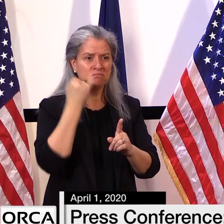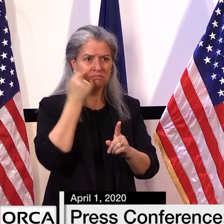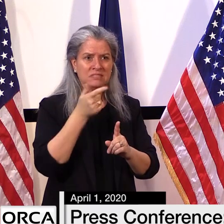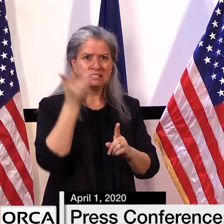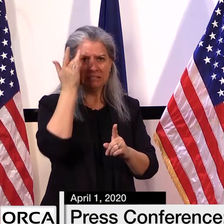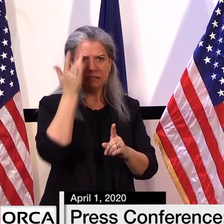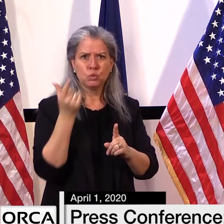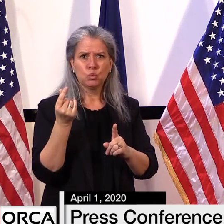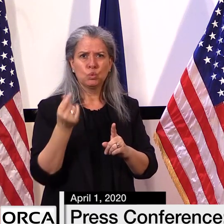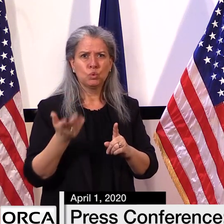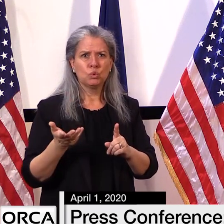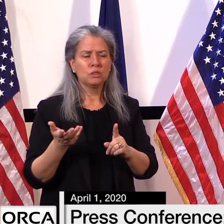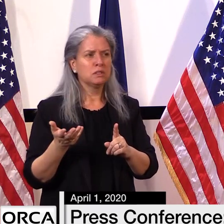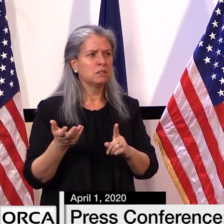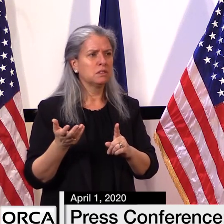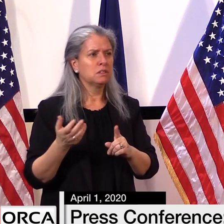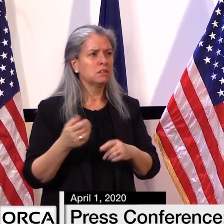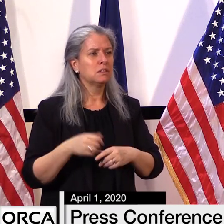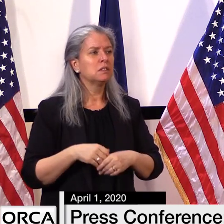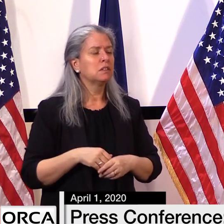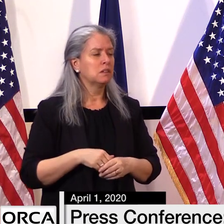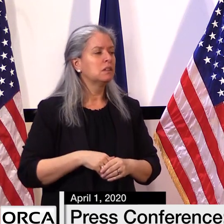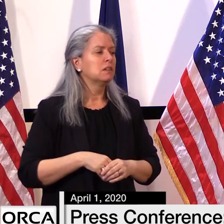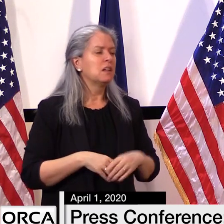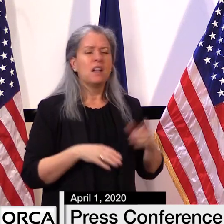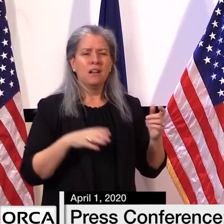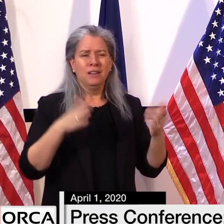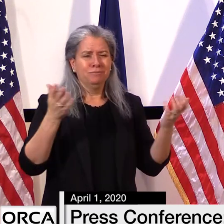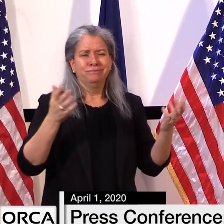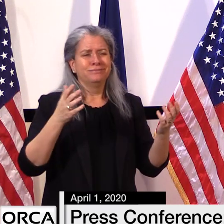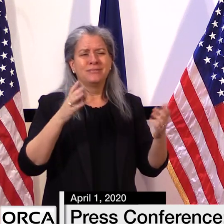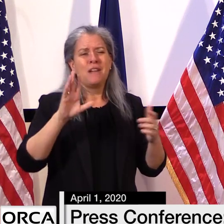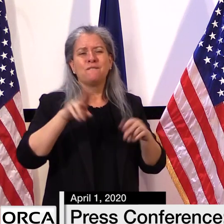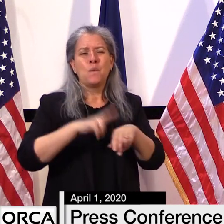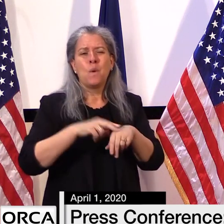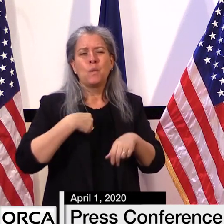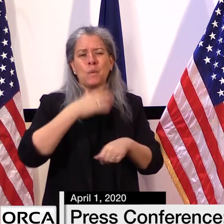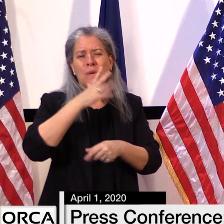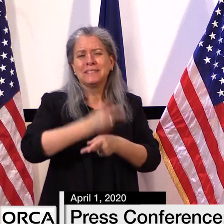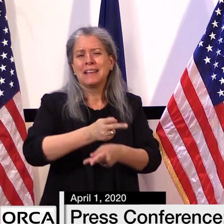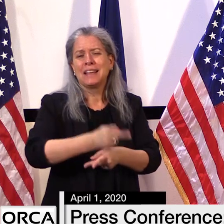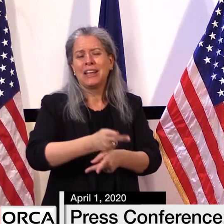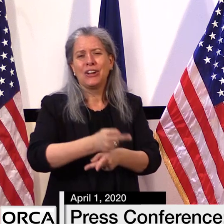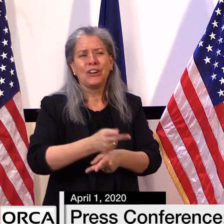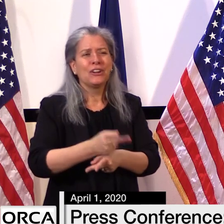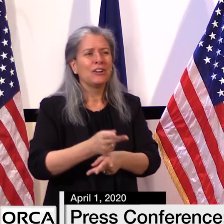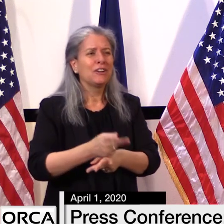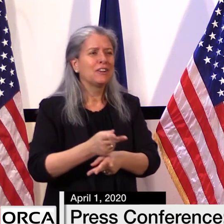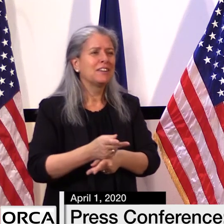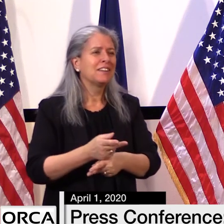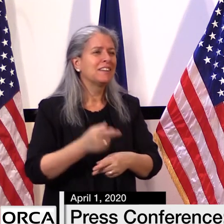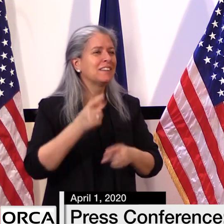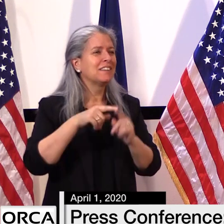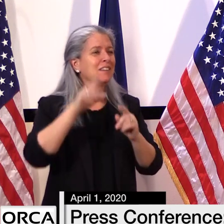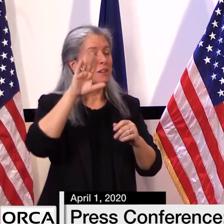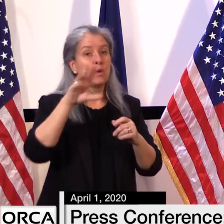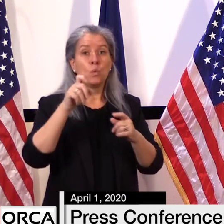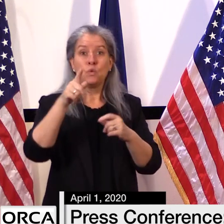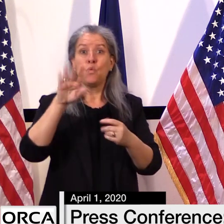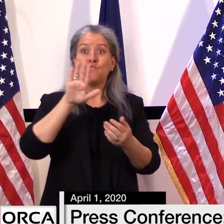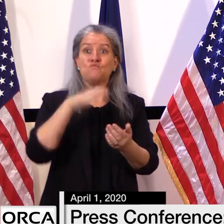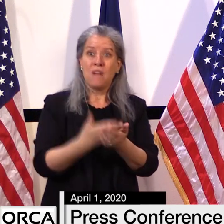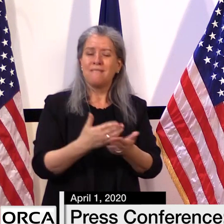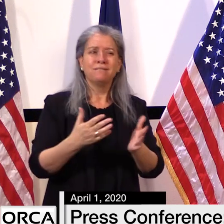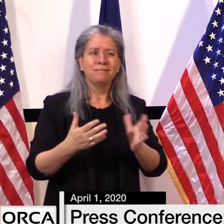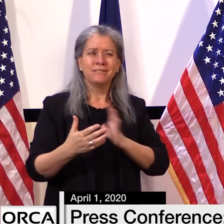end up with it. Yeah, we will take care of them, Judy. It's important to know that once you're here, we'll